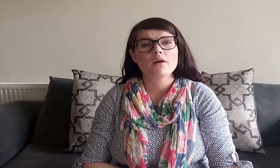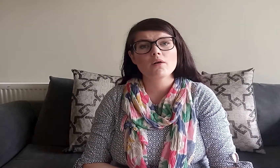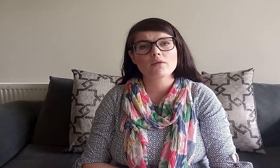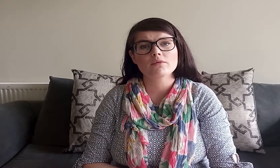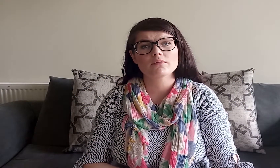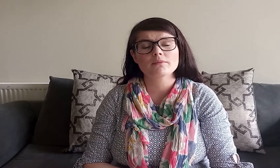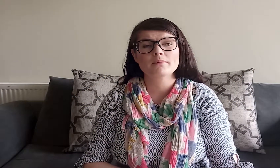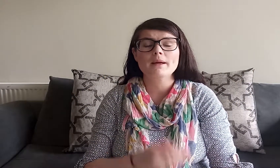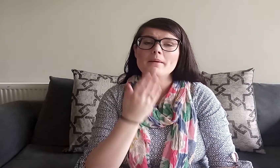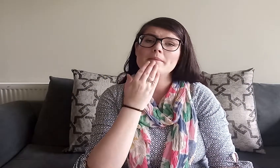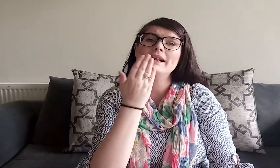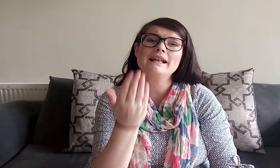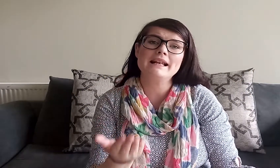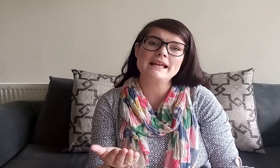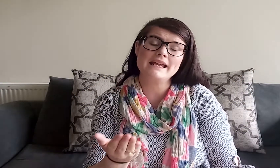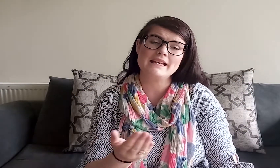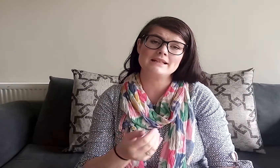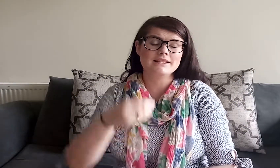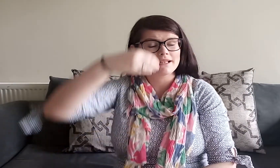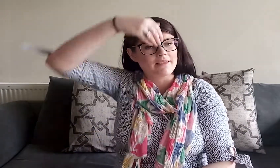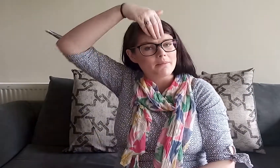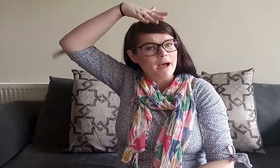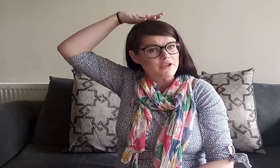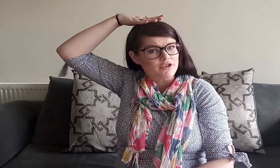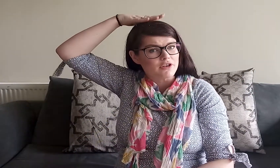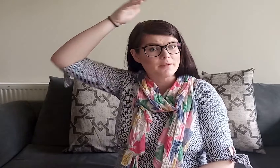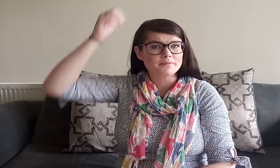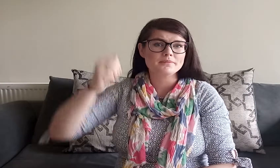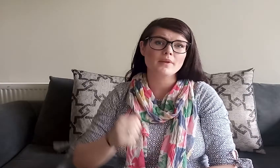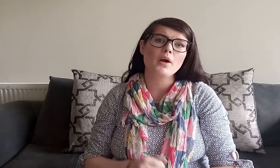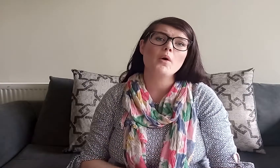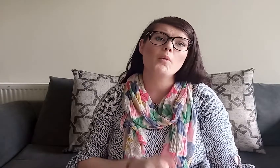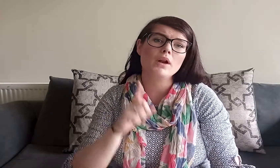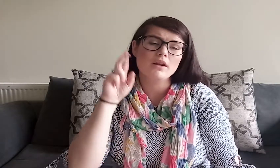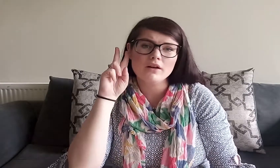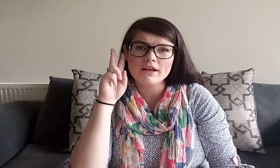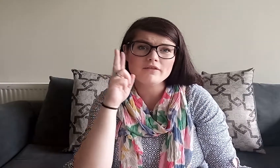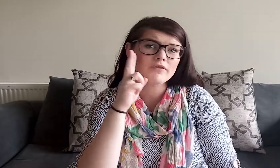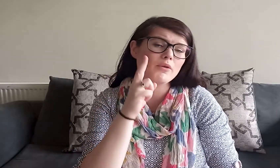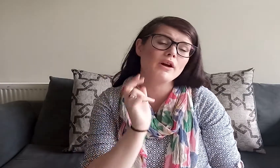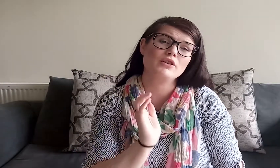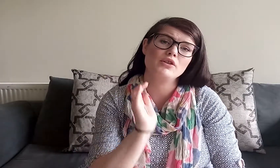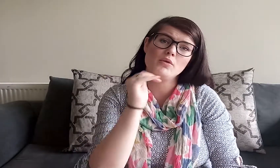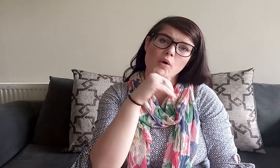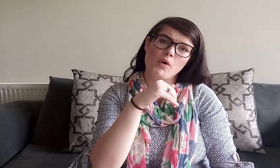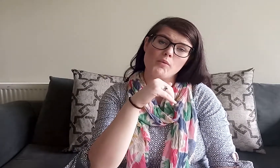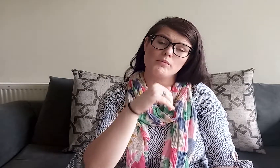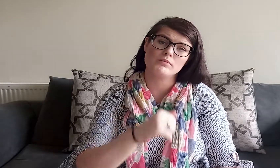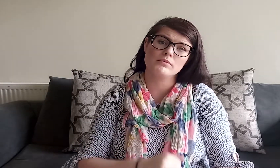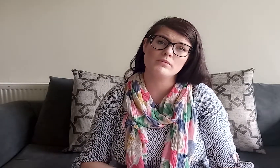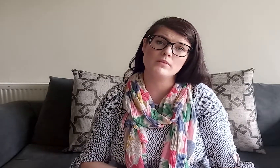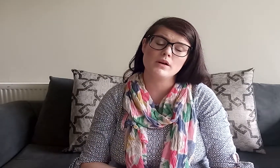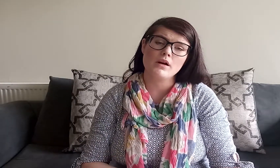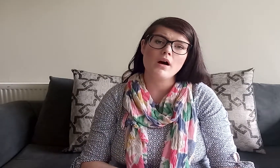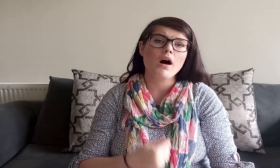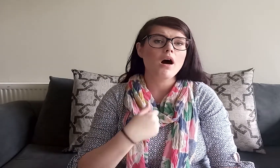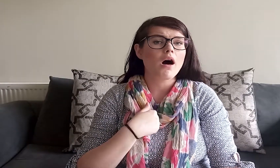"Oh, please," said the badger. "We're looking for a new home.